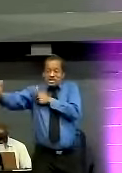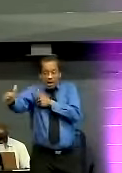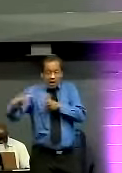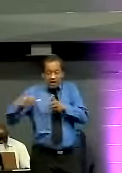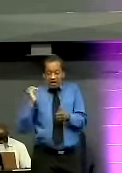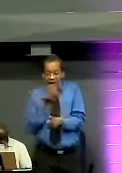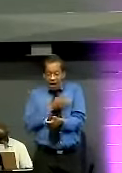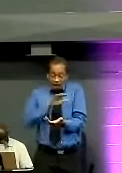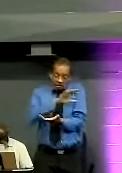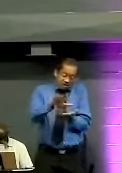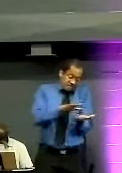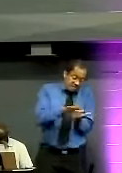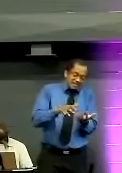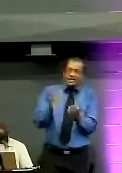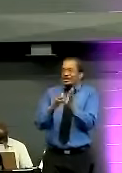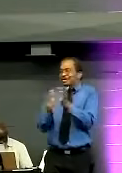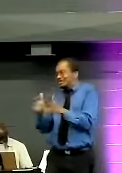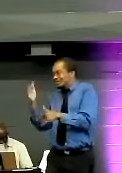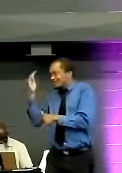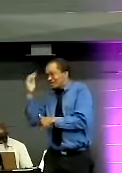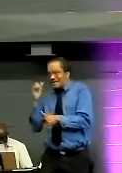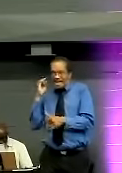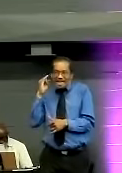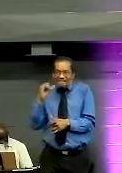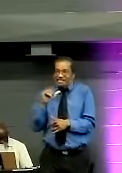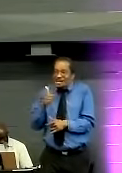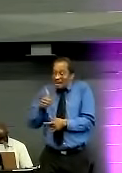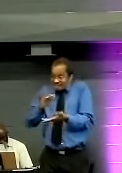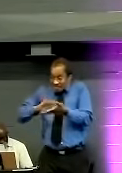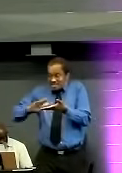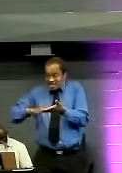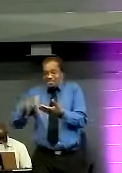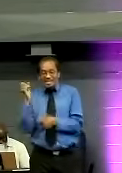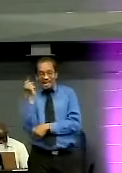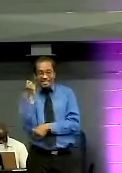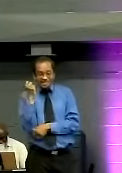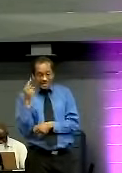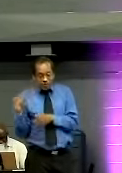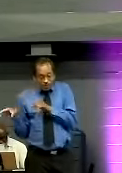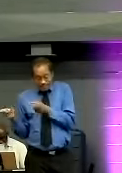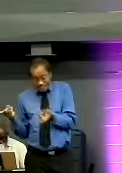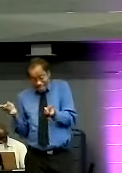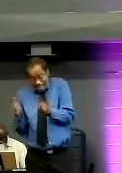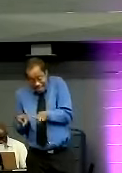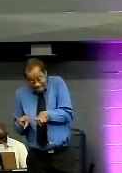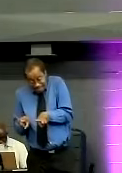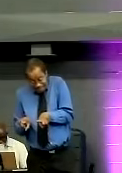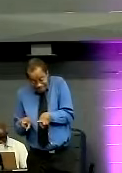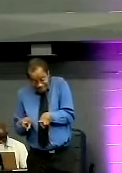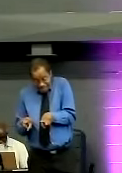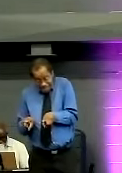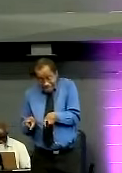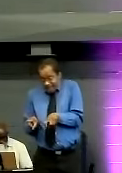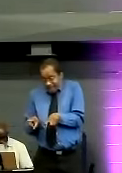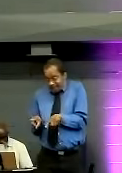if he didn't forgive, that he understood that the act that they were doing was flesh acts. They were